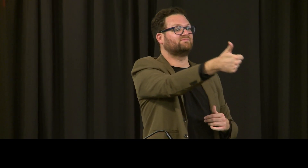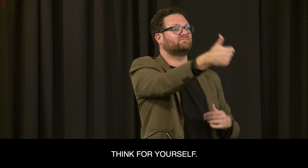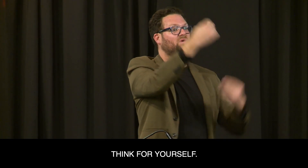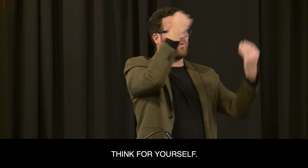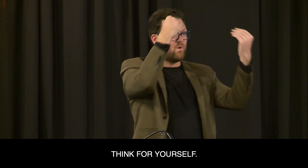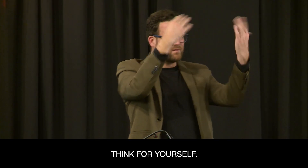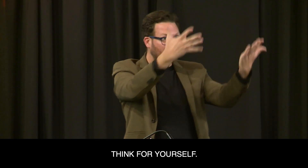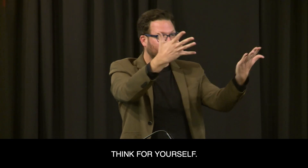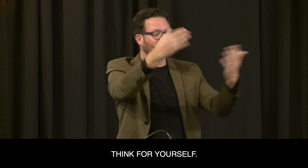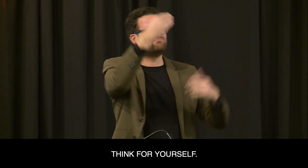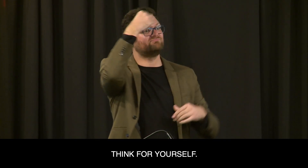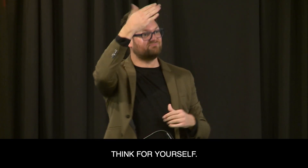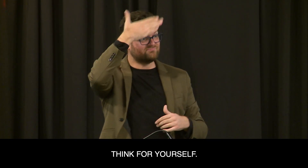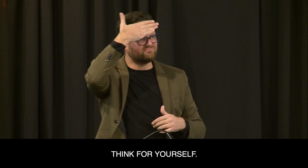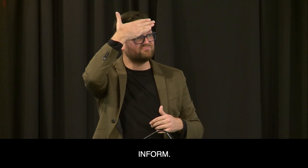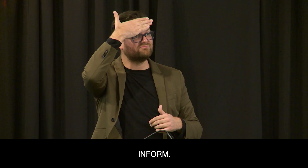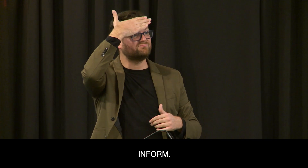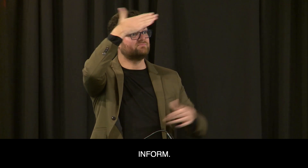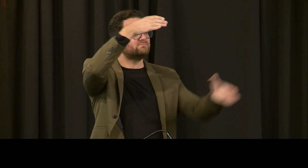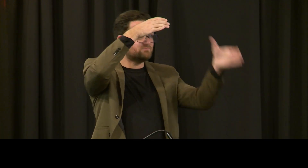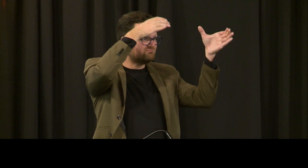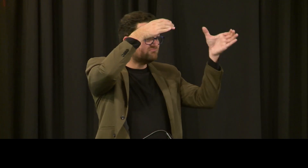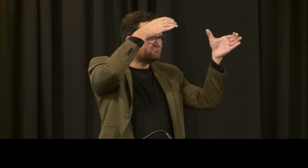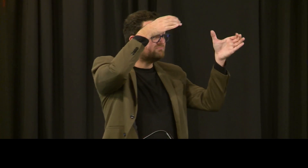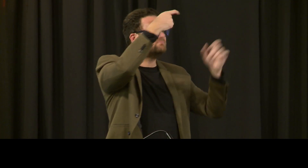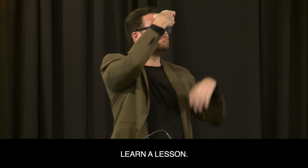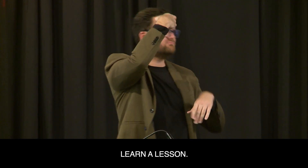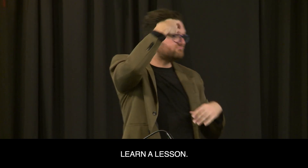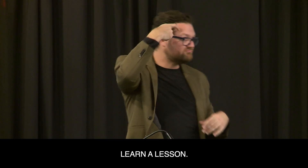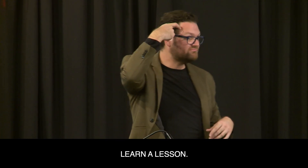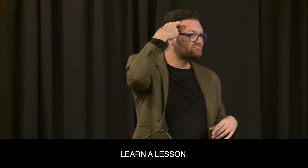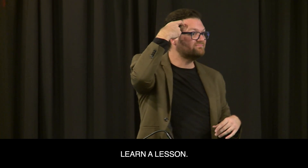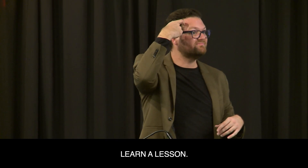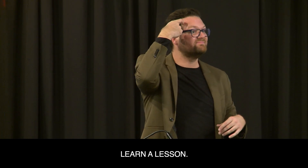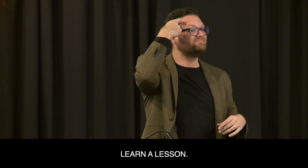think for yourself, inform, learn a lesson,